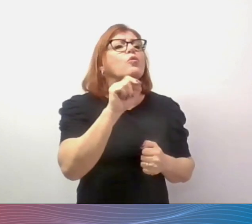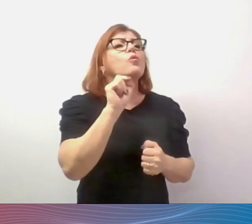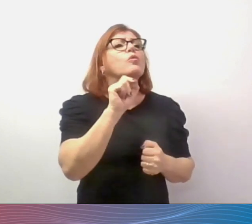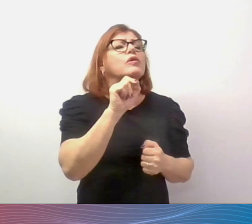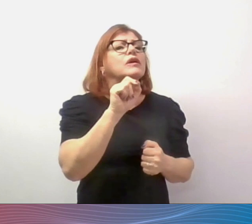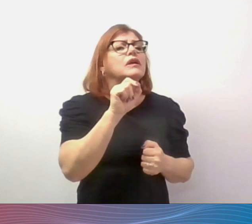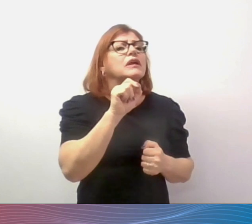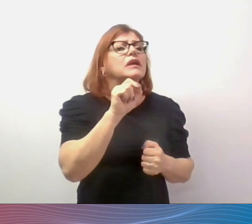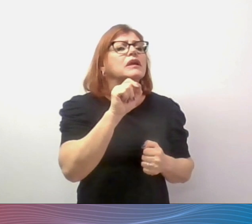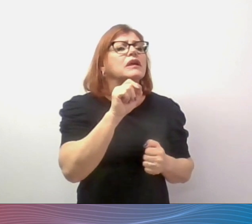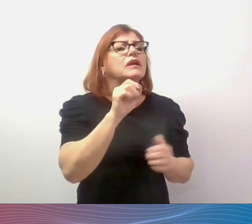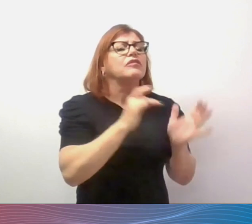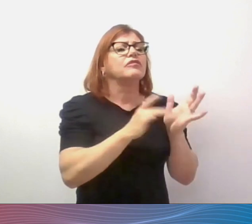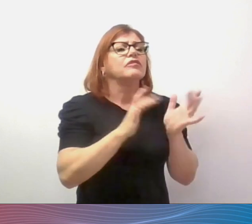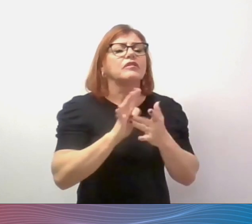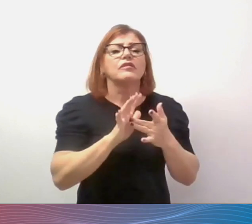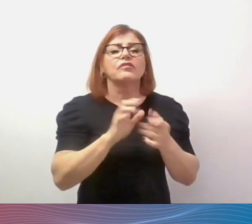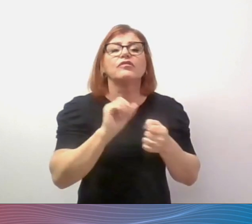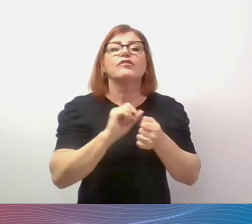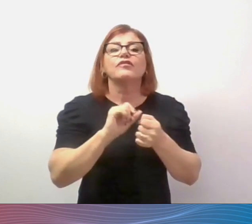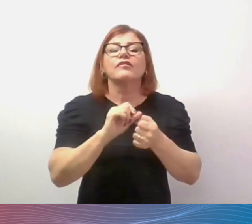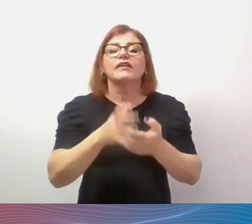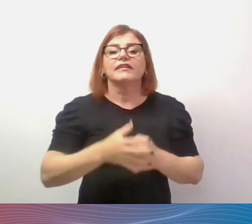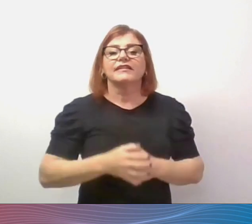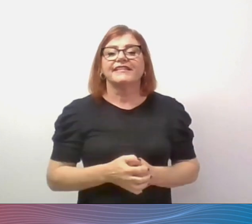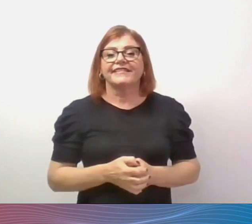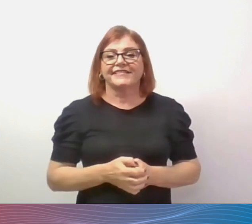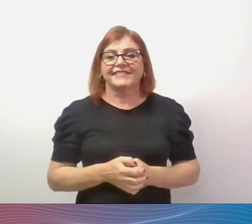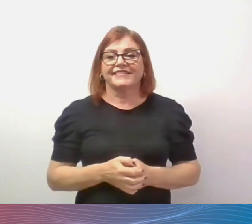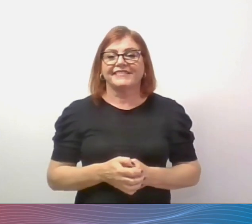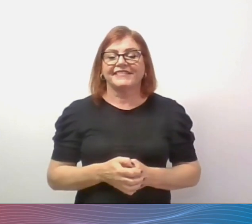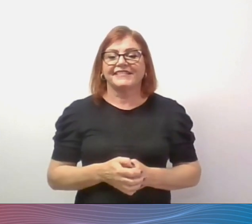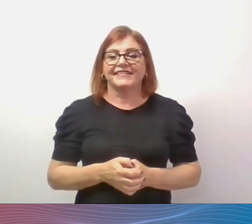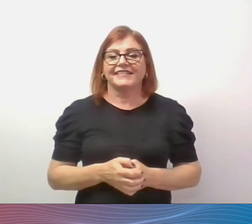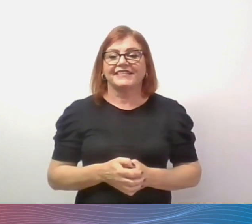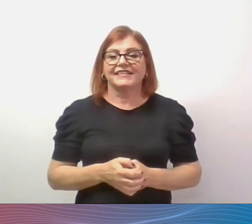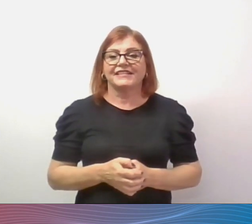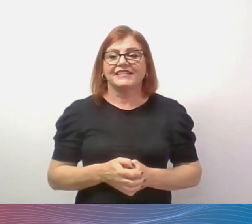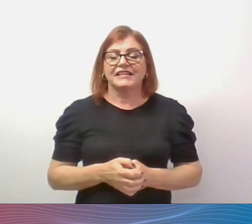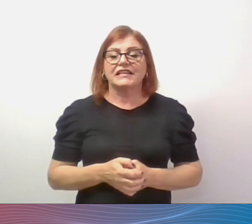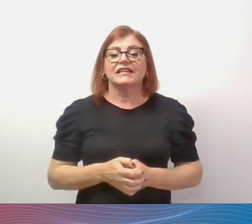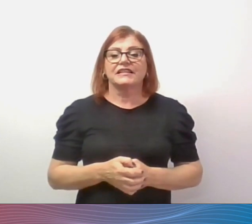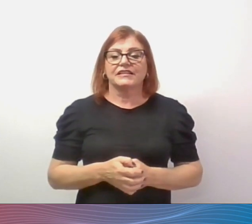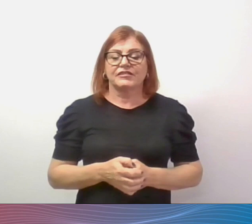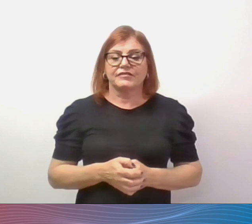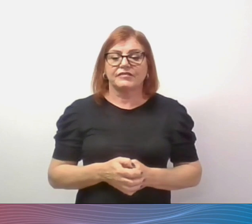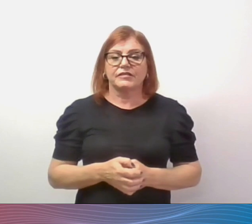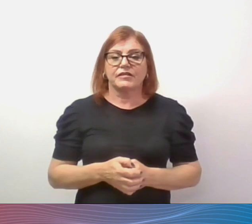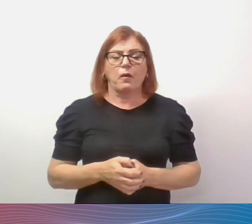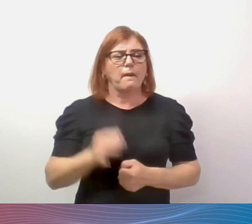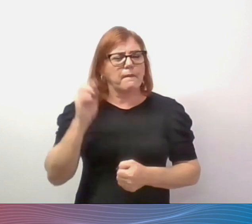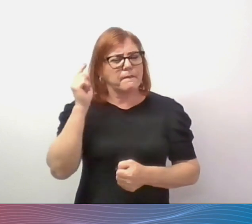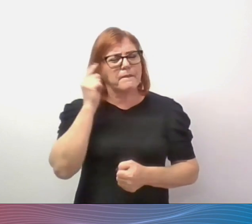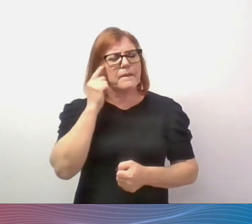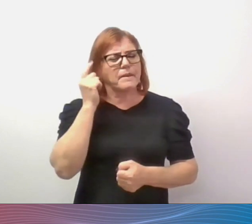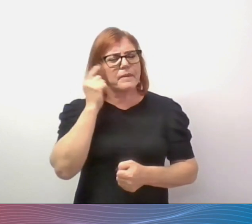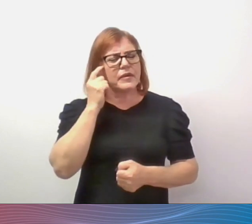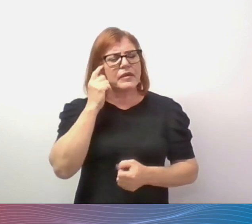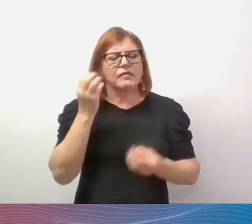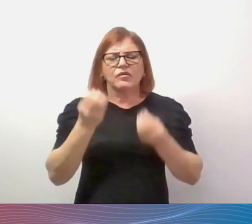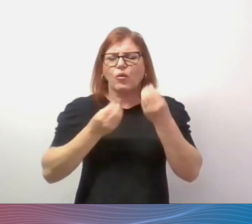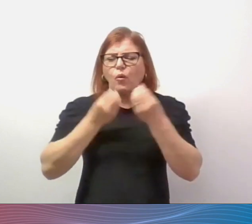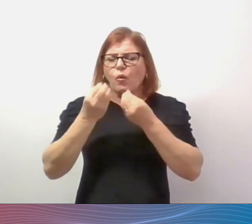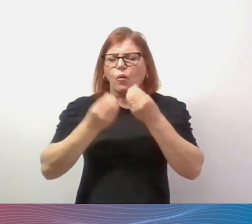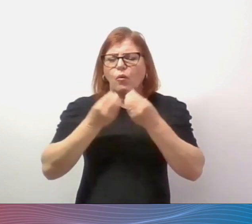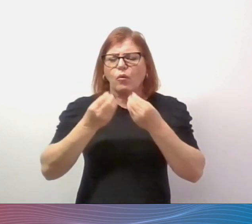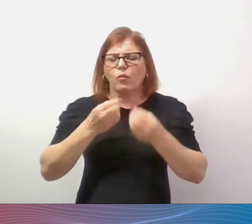are before a situation. Como eu posso viver como imitador de Deus? So how can I live as an imitator of